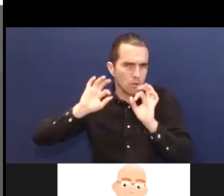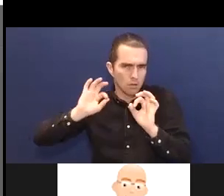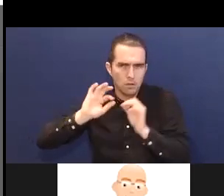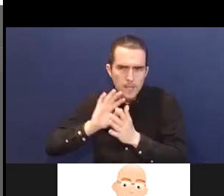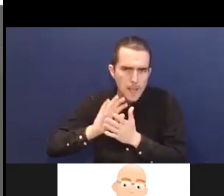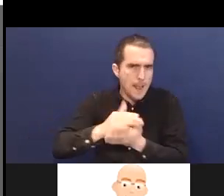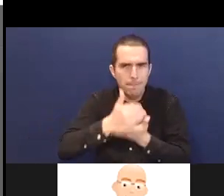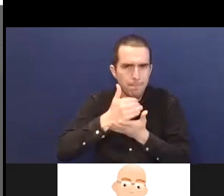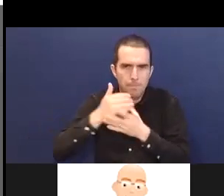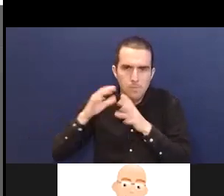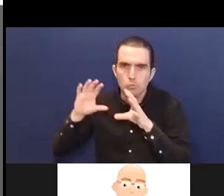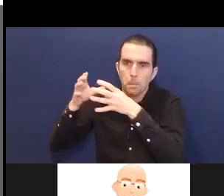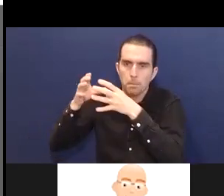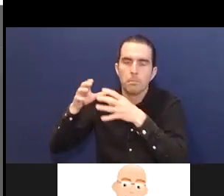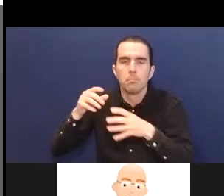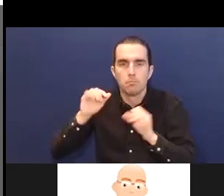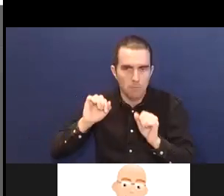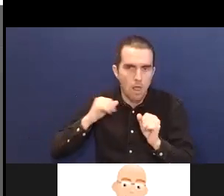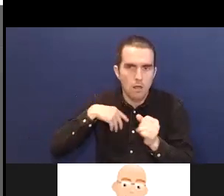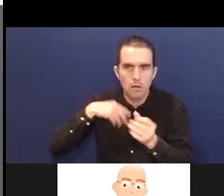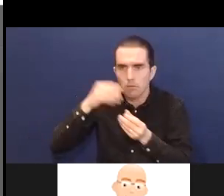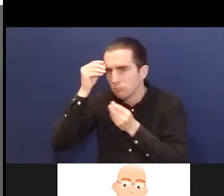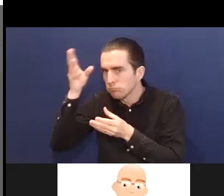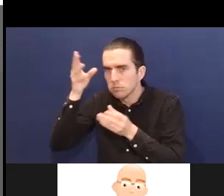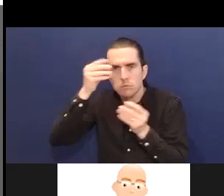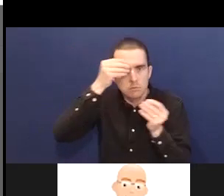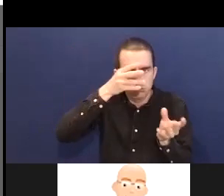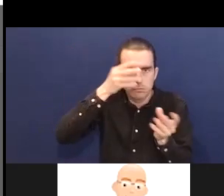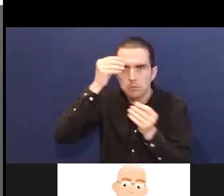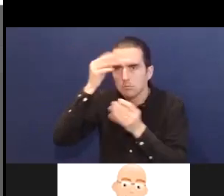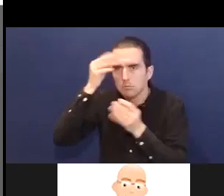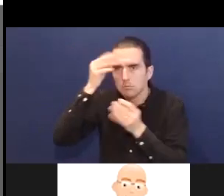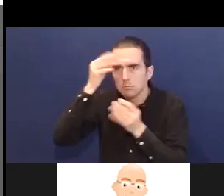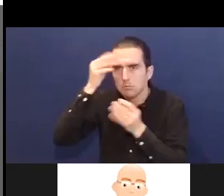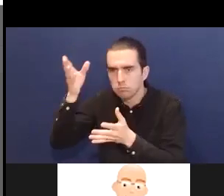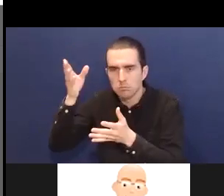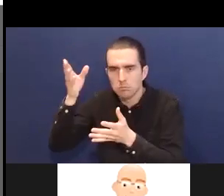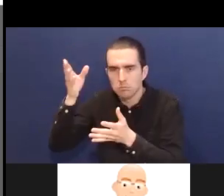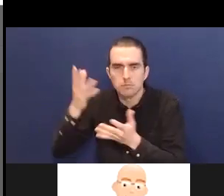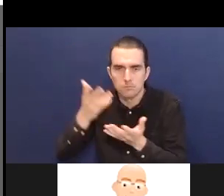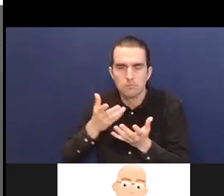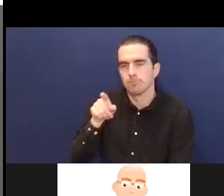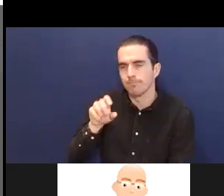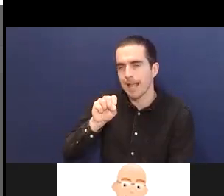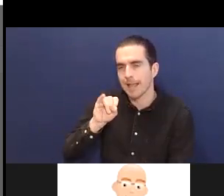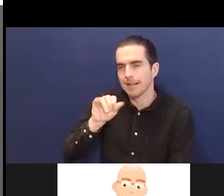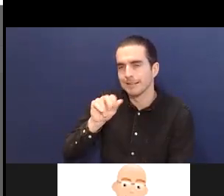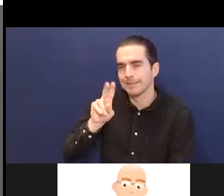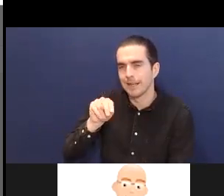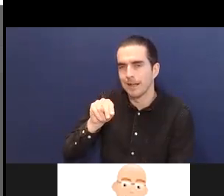partners were also speaking about this, which is that there is a worry that handing out technology